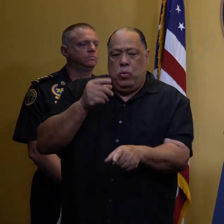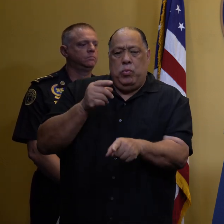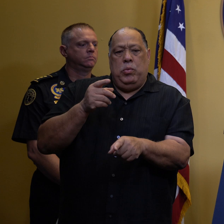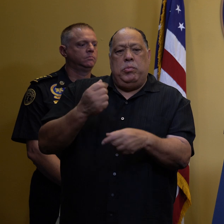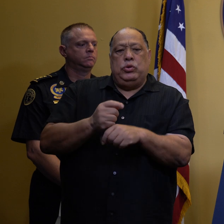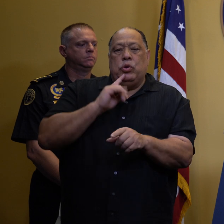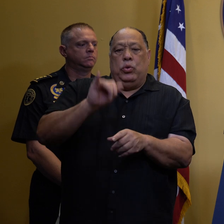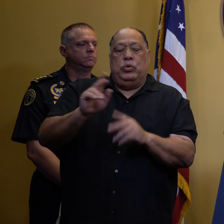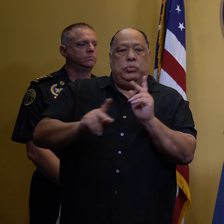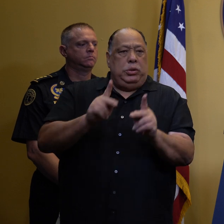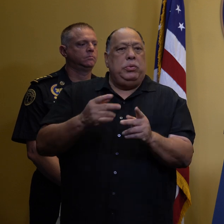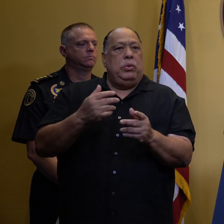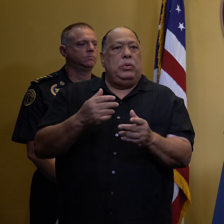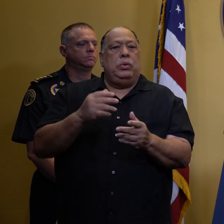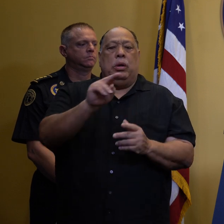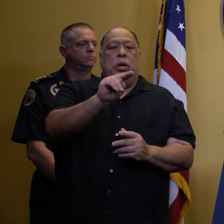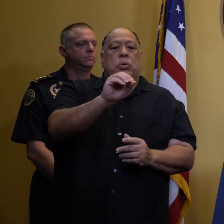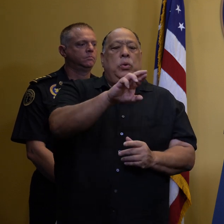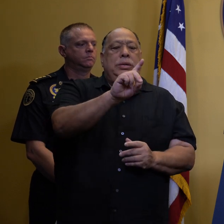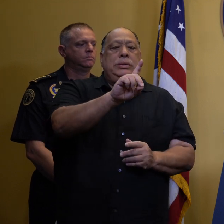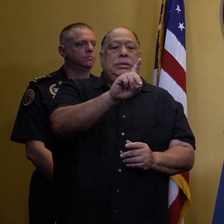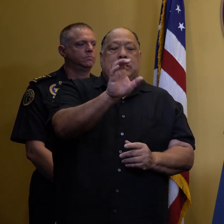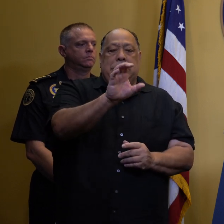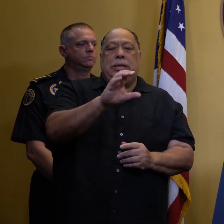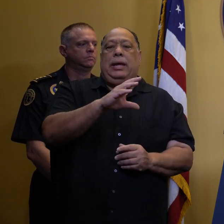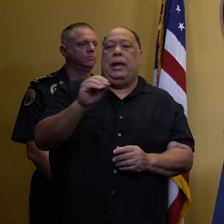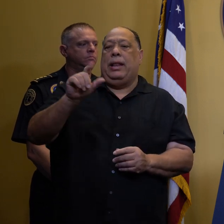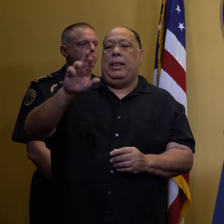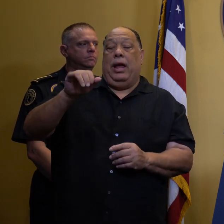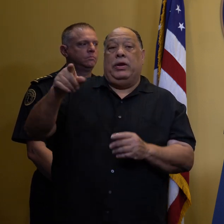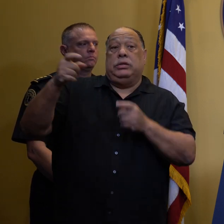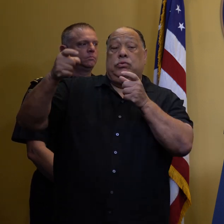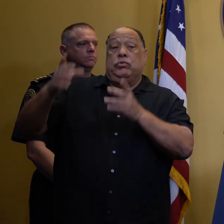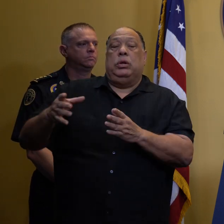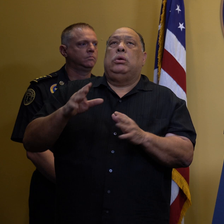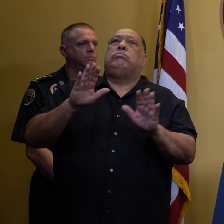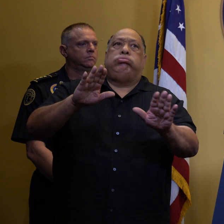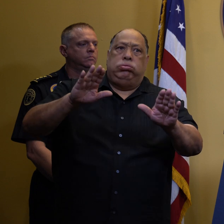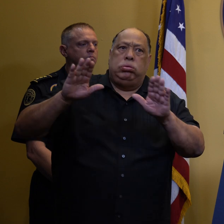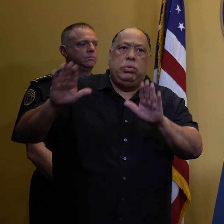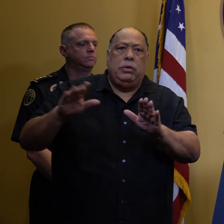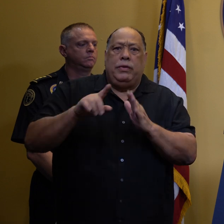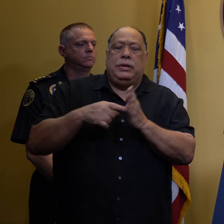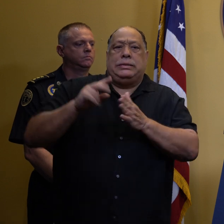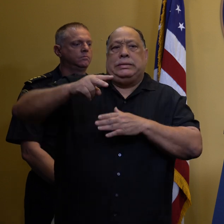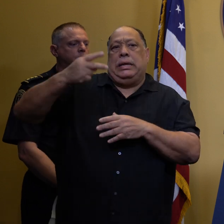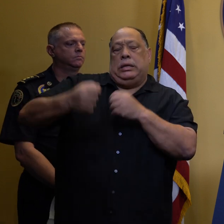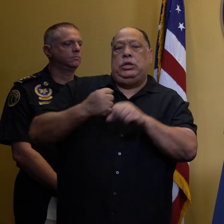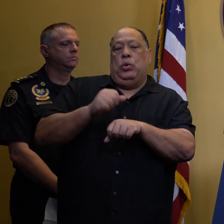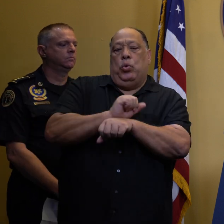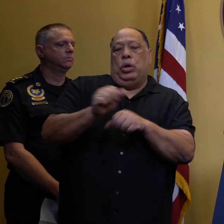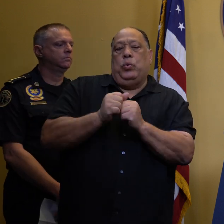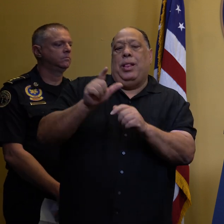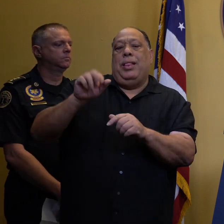our population. NOHSEP and its CEO, Larry Barabino, just incredible. This is our second year of working with